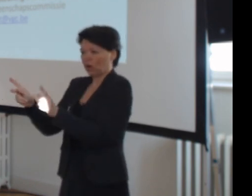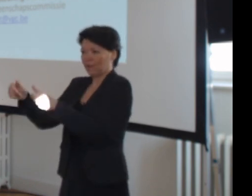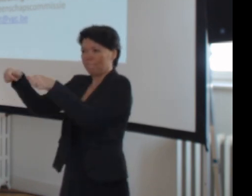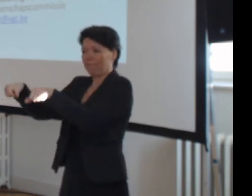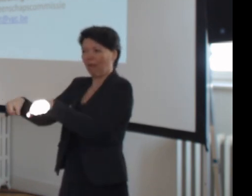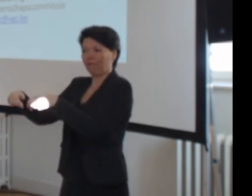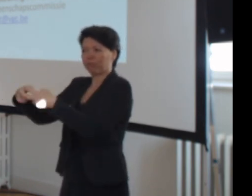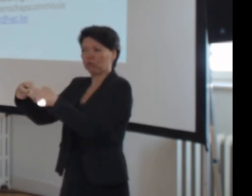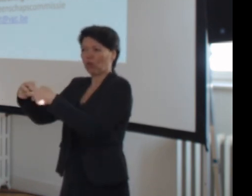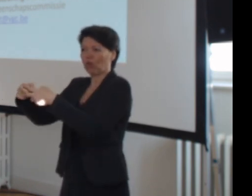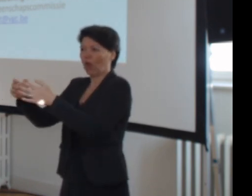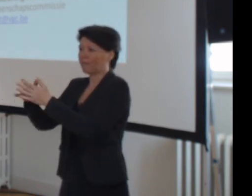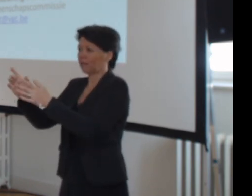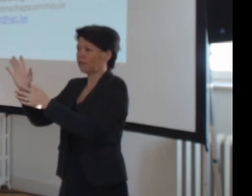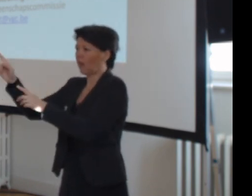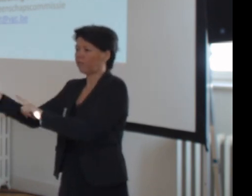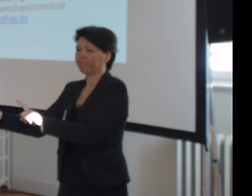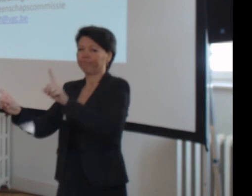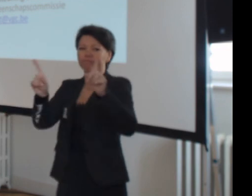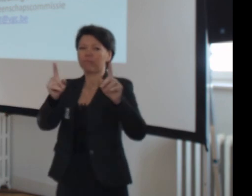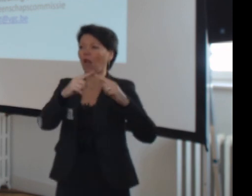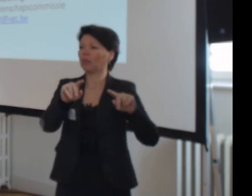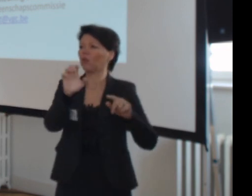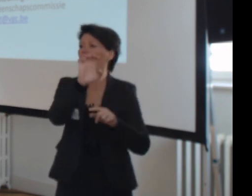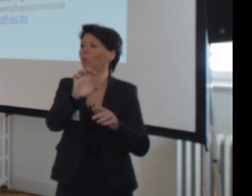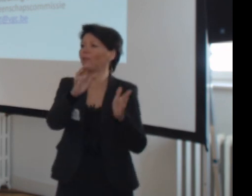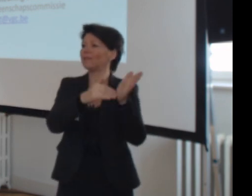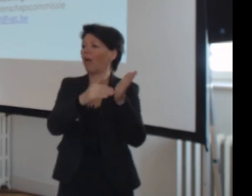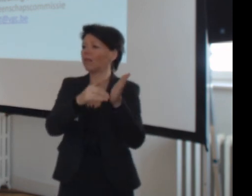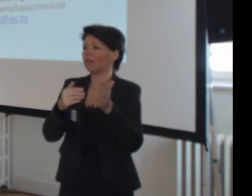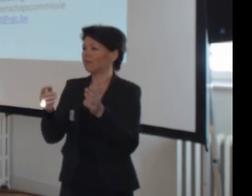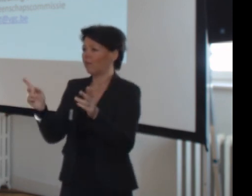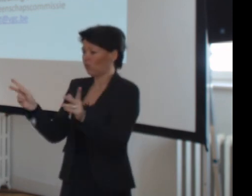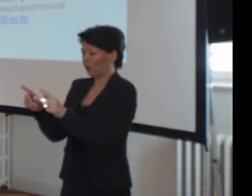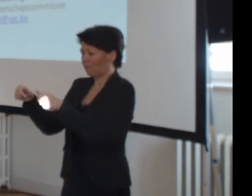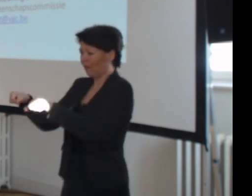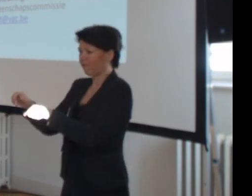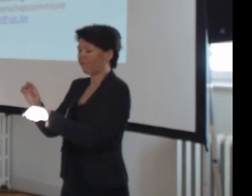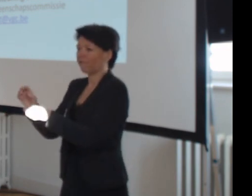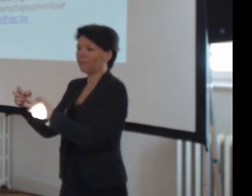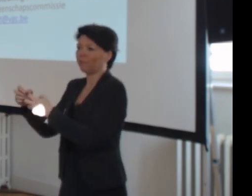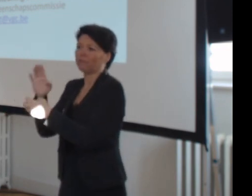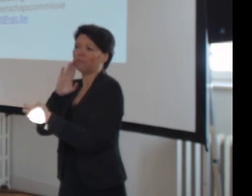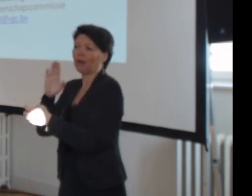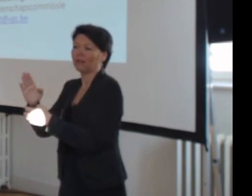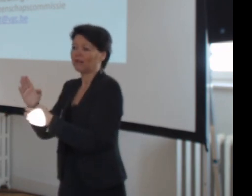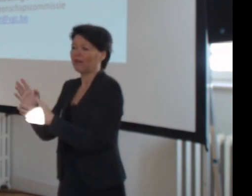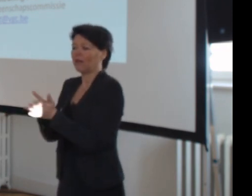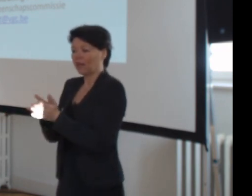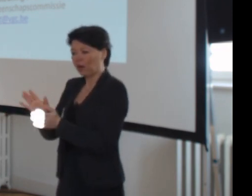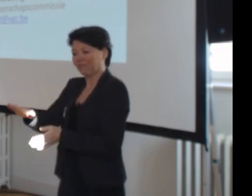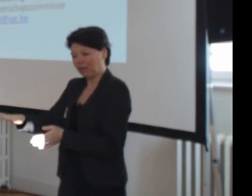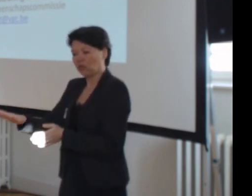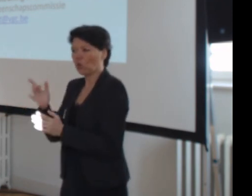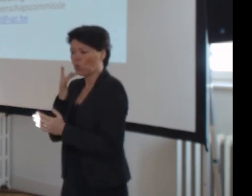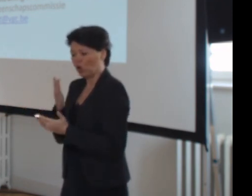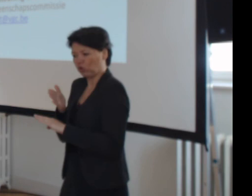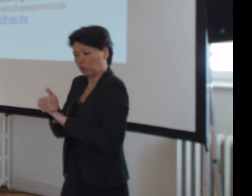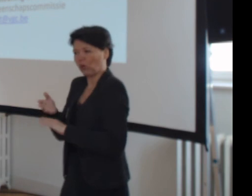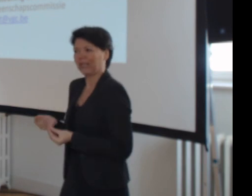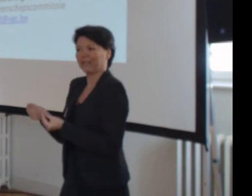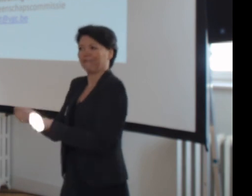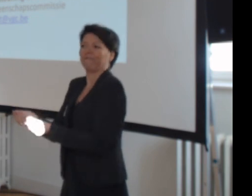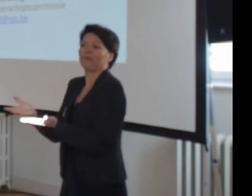moment who pass to another European country. So we try to give the children access to the library and